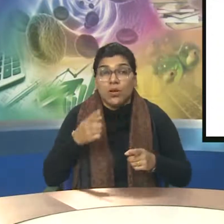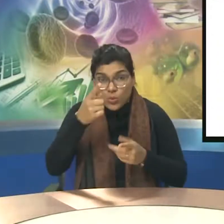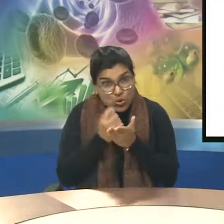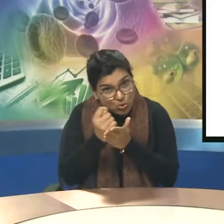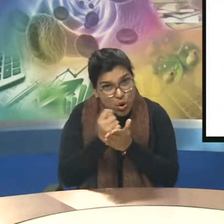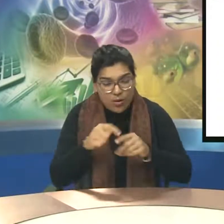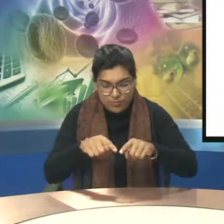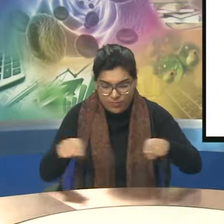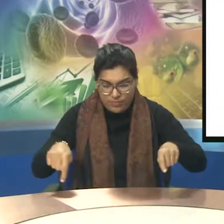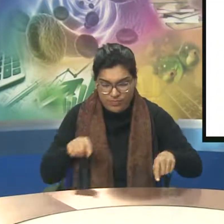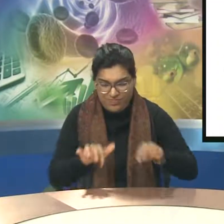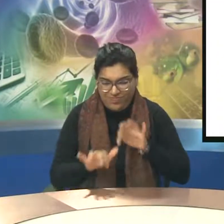a computer.